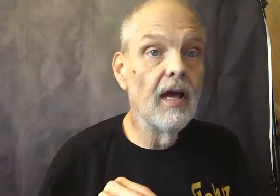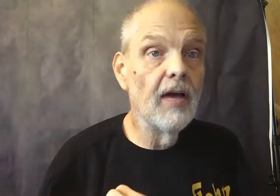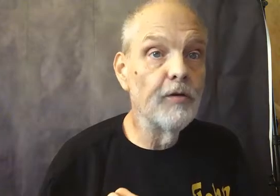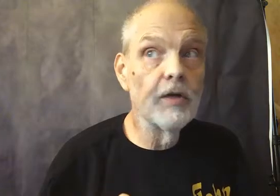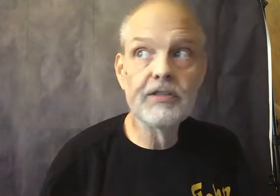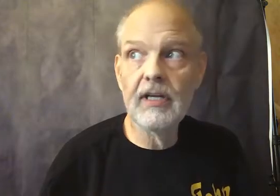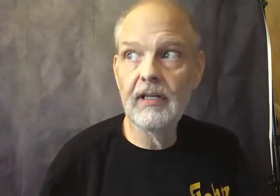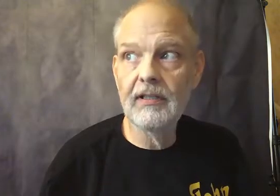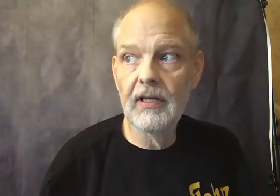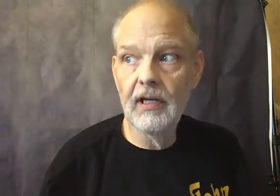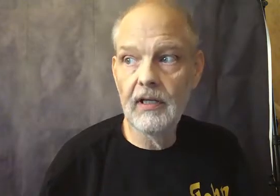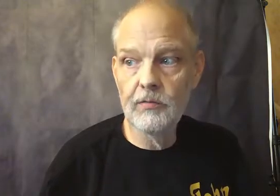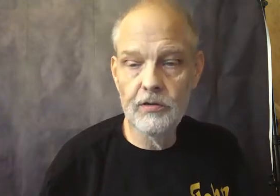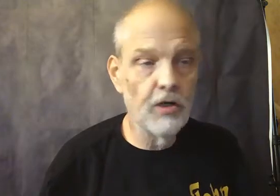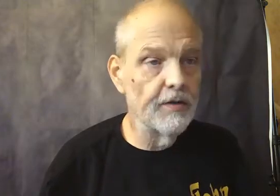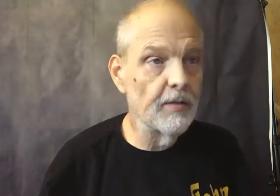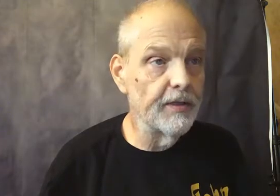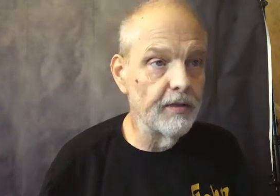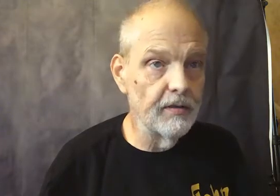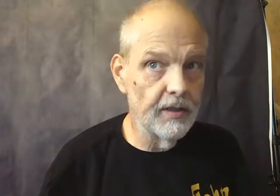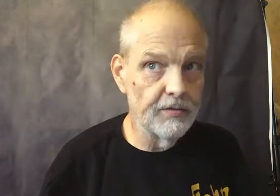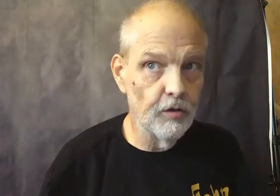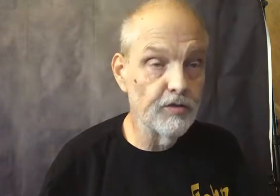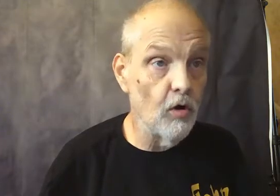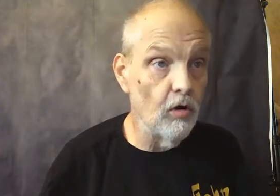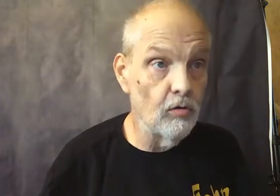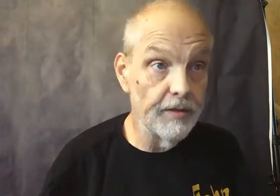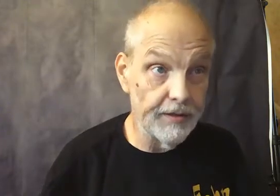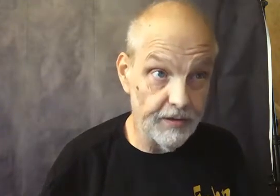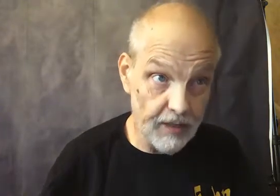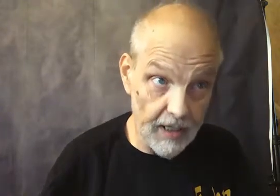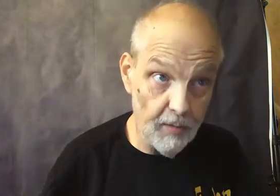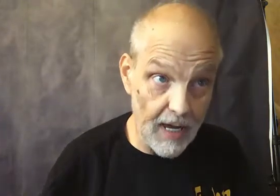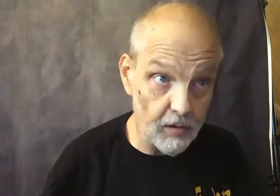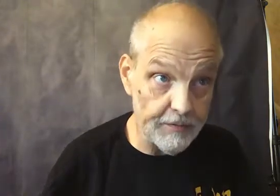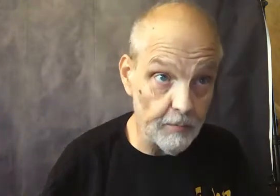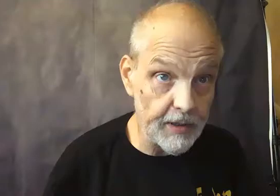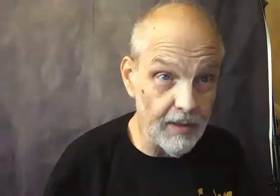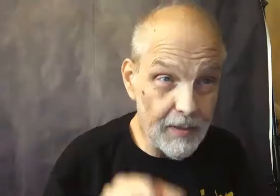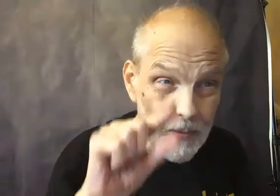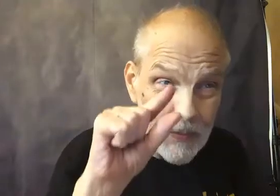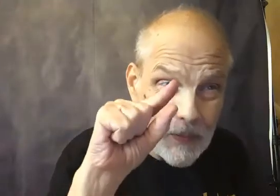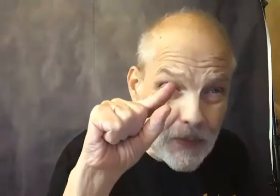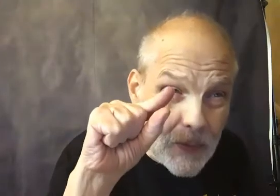If you want to show that something is really small or that there's a tiny amount of something,